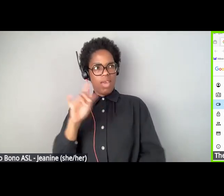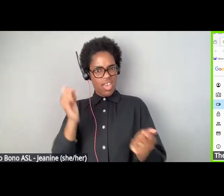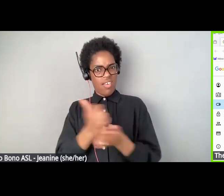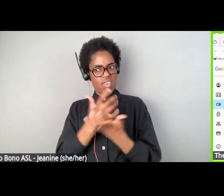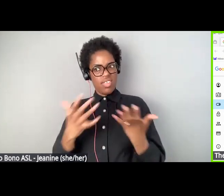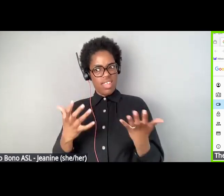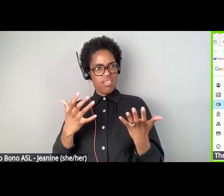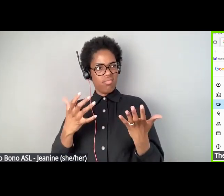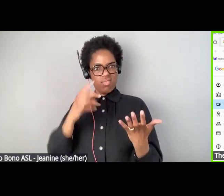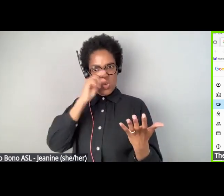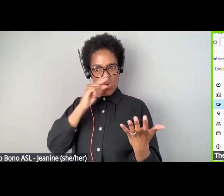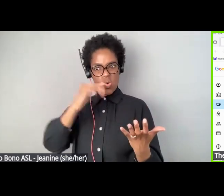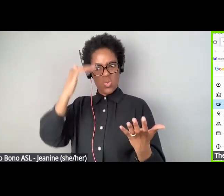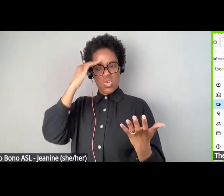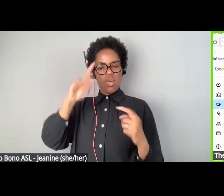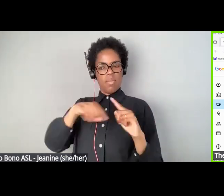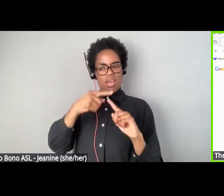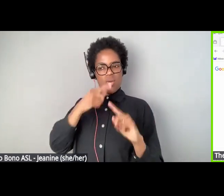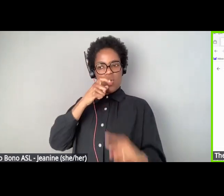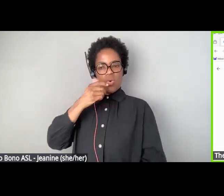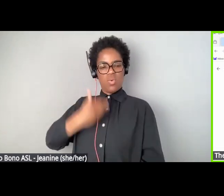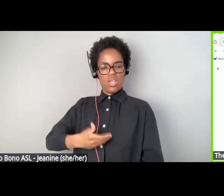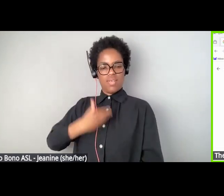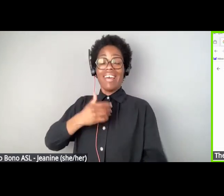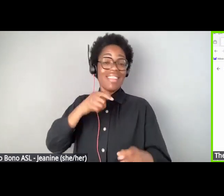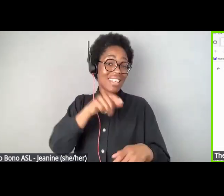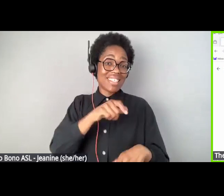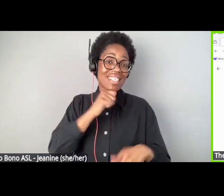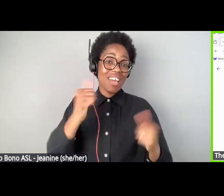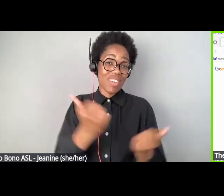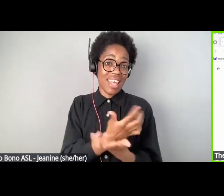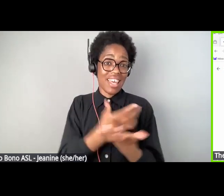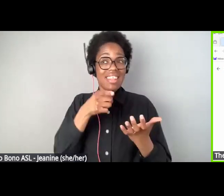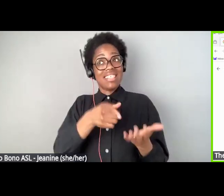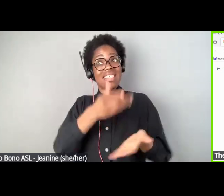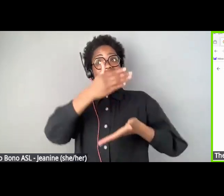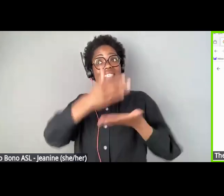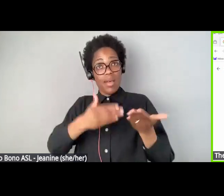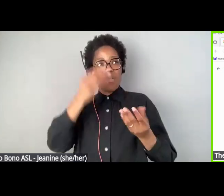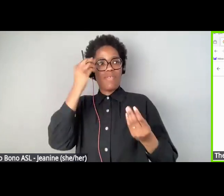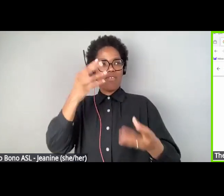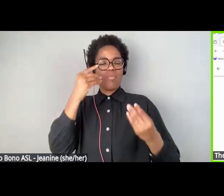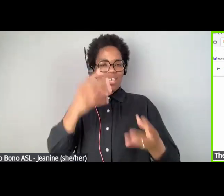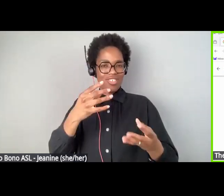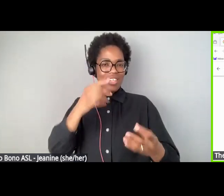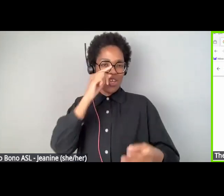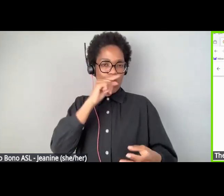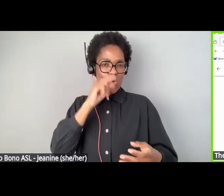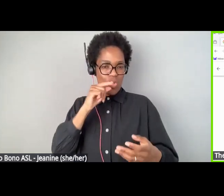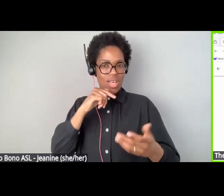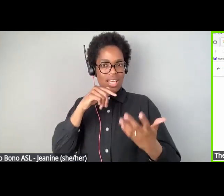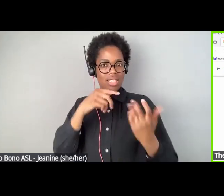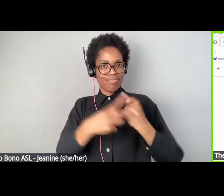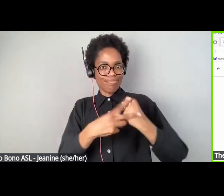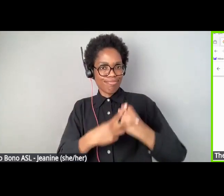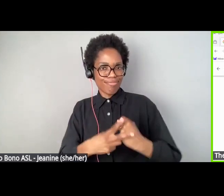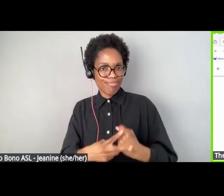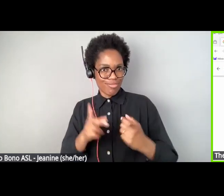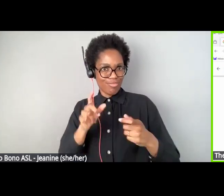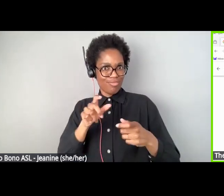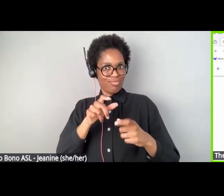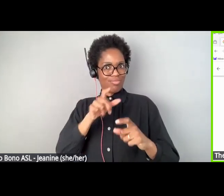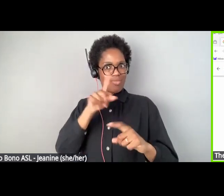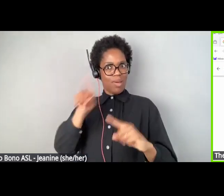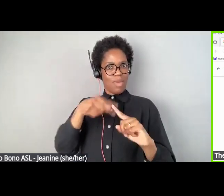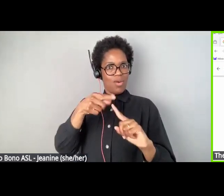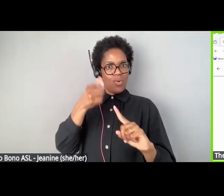This is some of what it knows about you. This is what it's willing to share. So I would say, web and app activity,